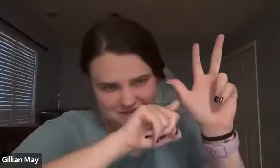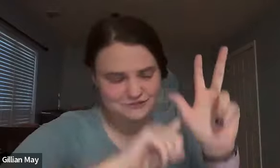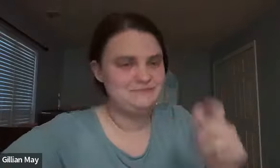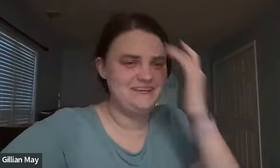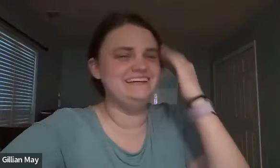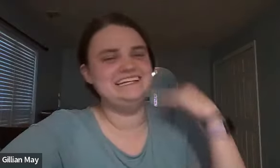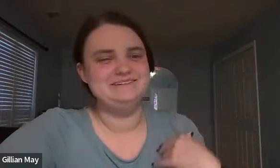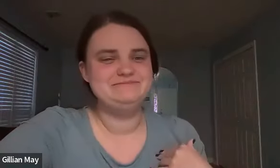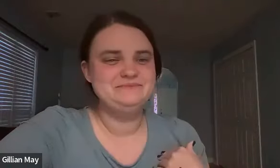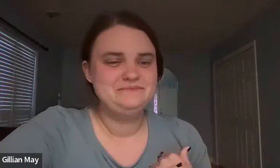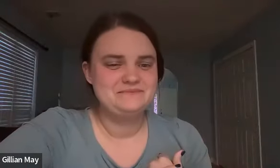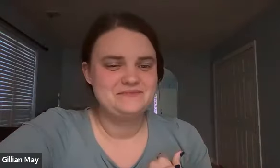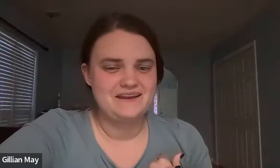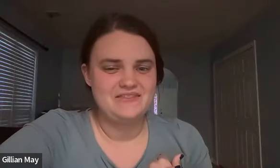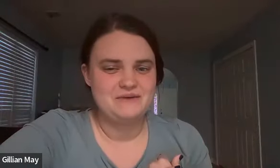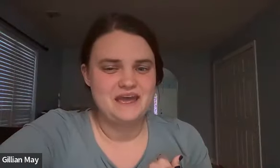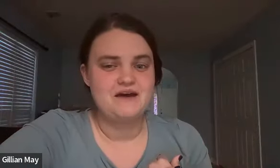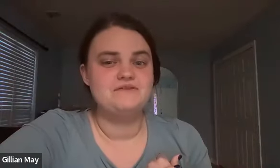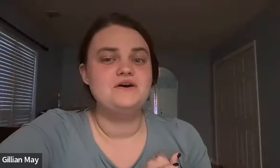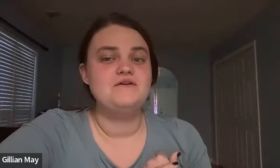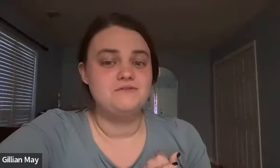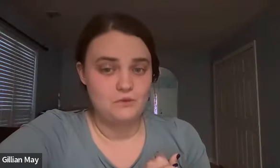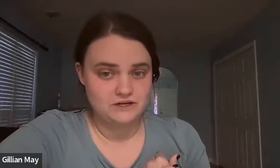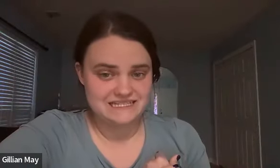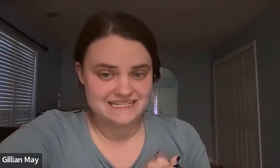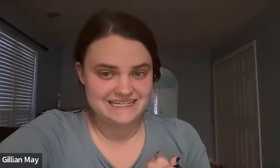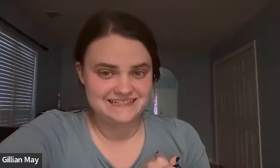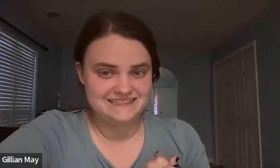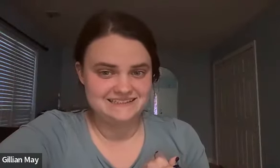3. All right, then we have 14.